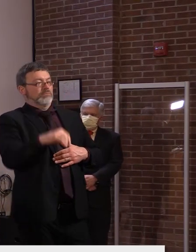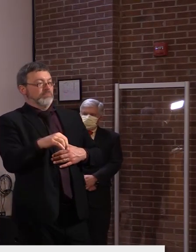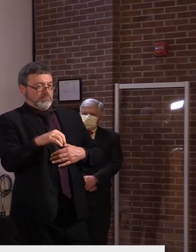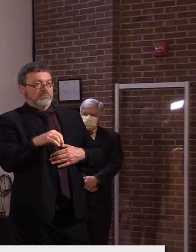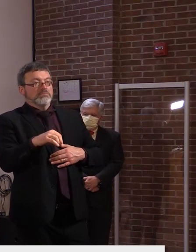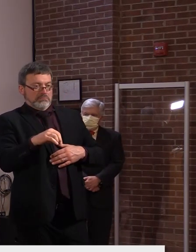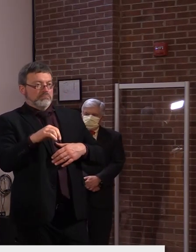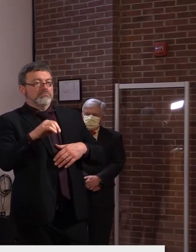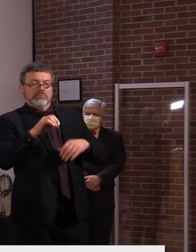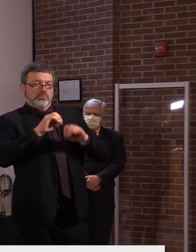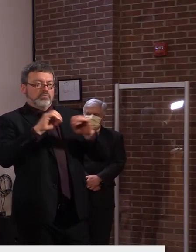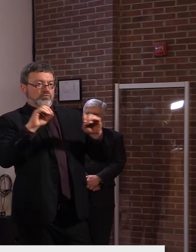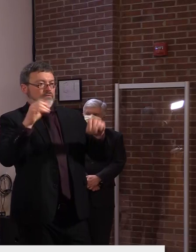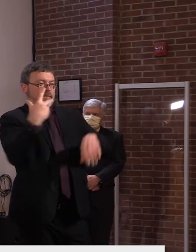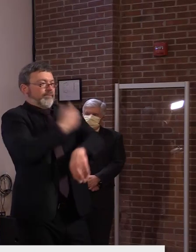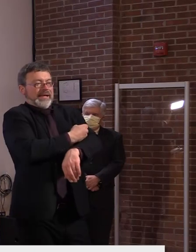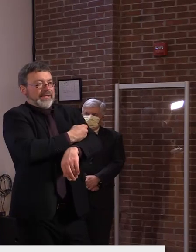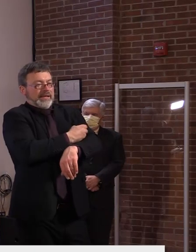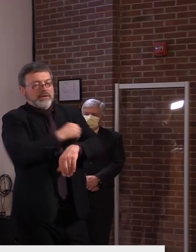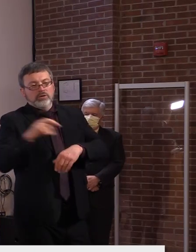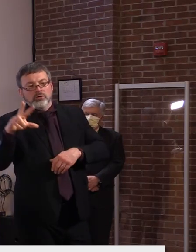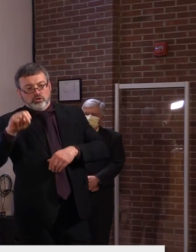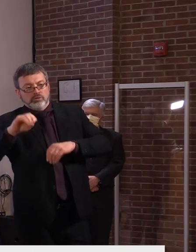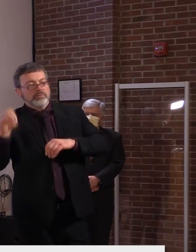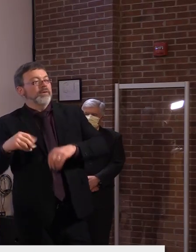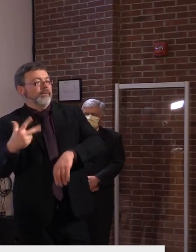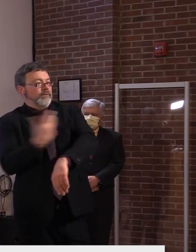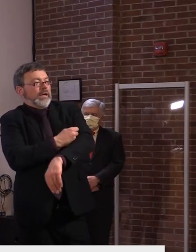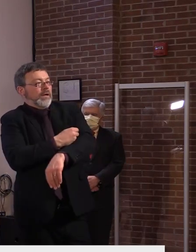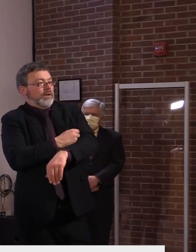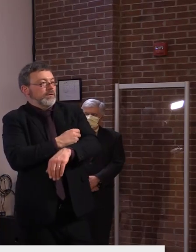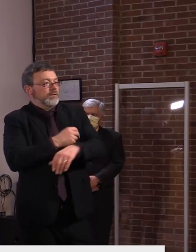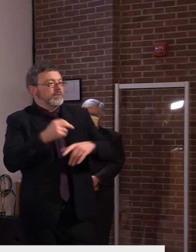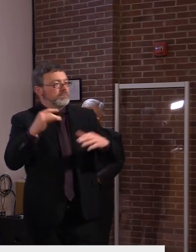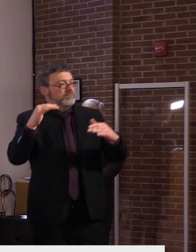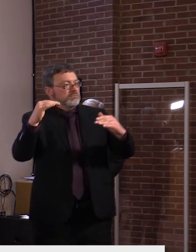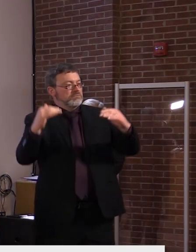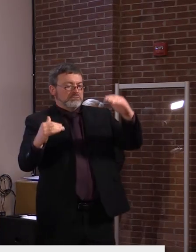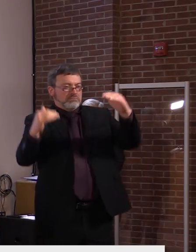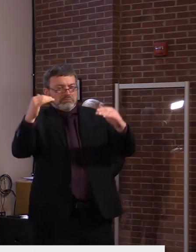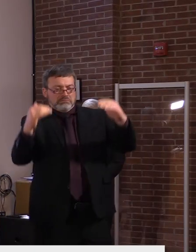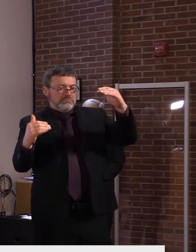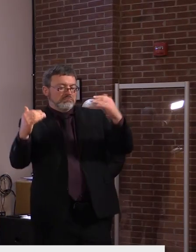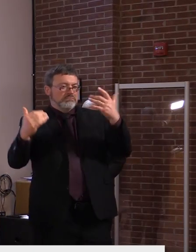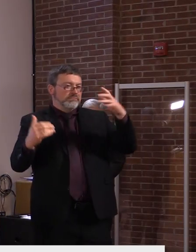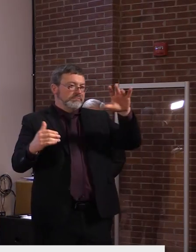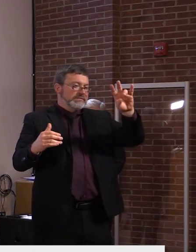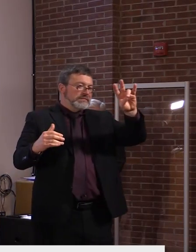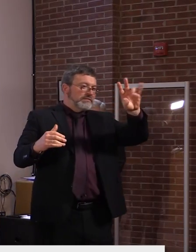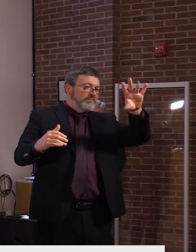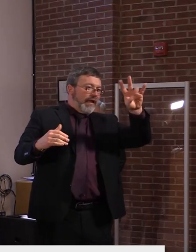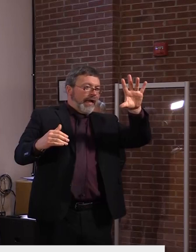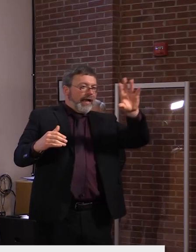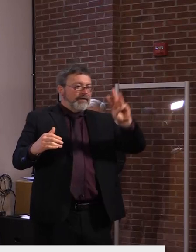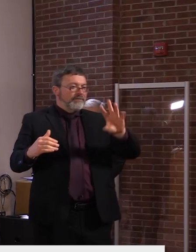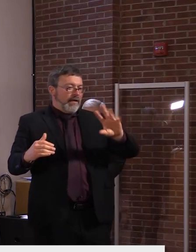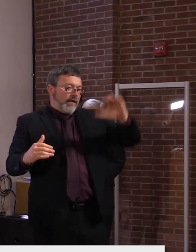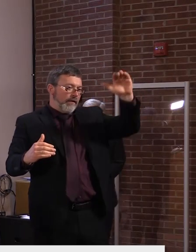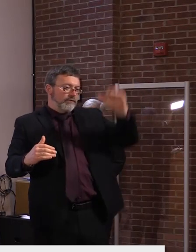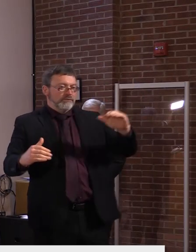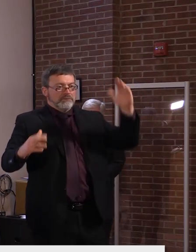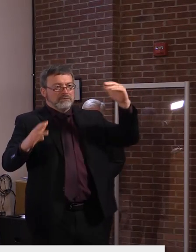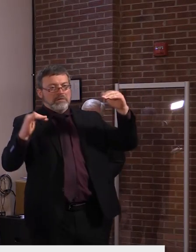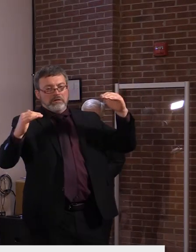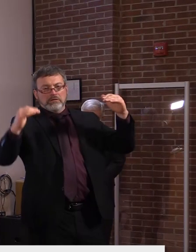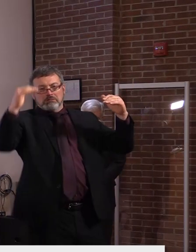unvaccinated. And it hovers. Sometimes it's 65, sometimes it's 75, but it averages out around 70.